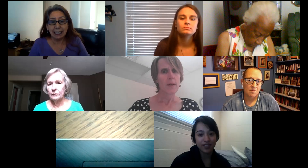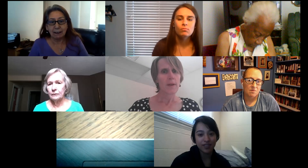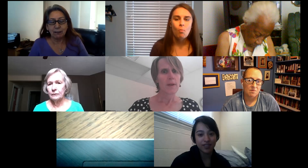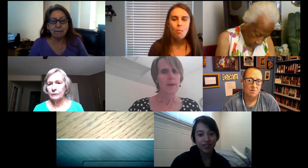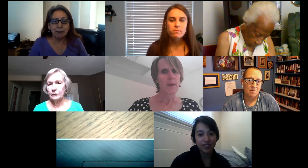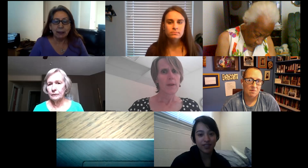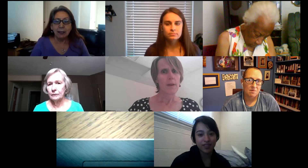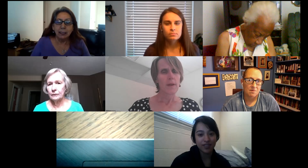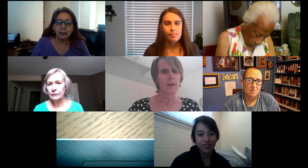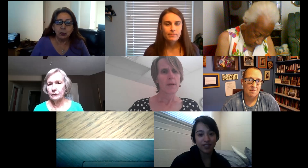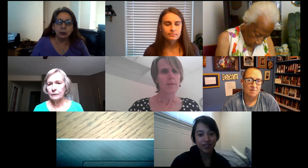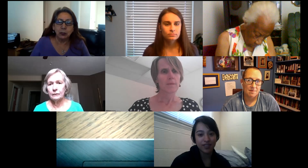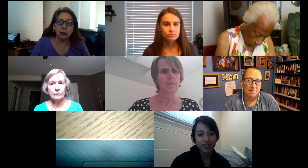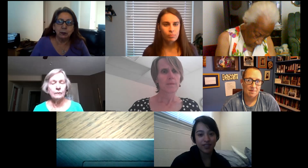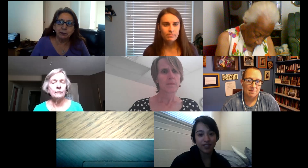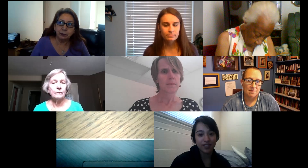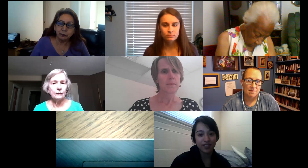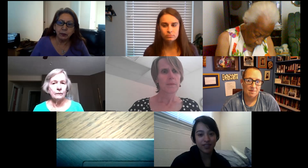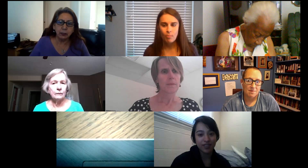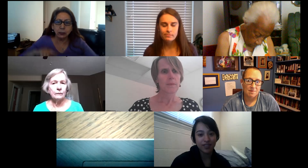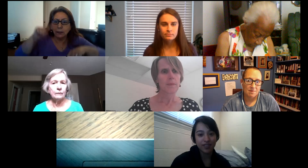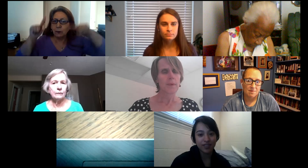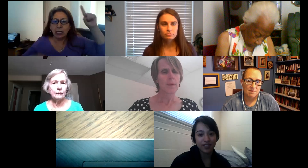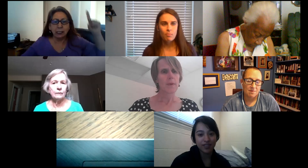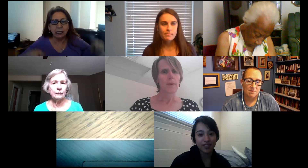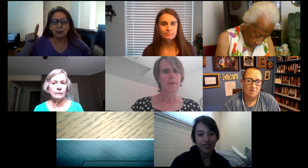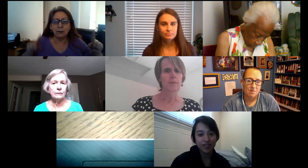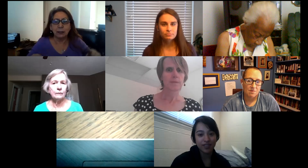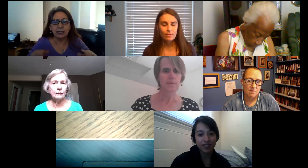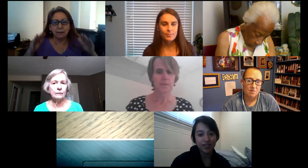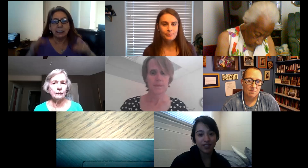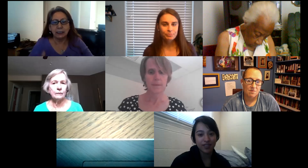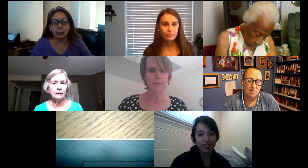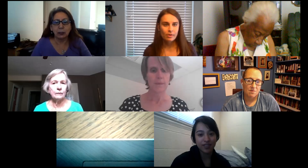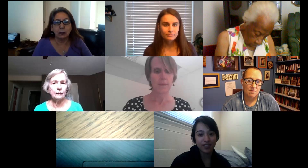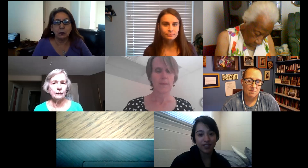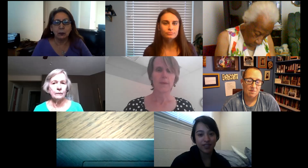deaf. Well, so there's a variety of different deafness that you can go through,